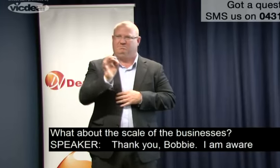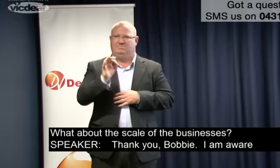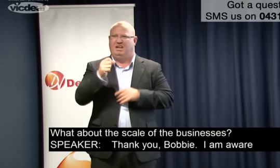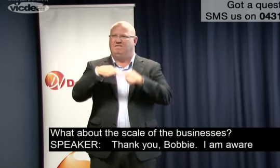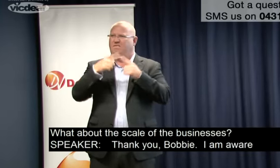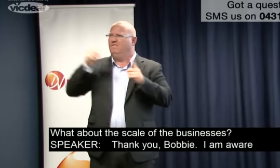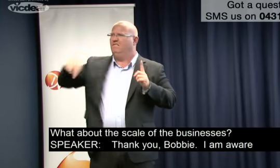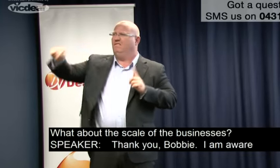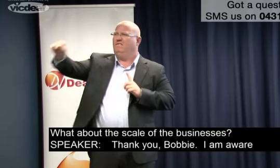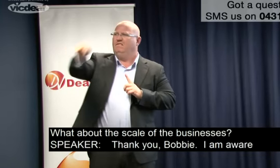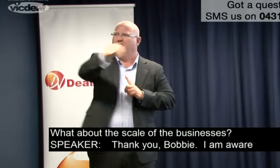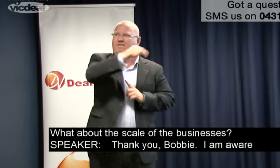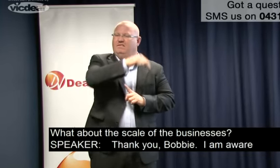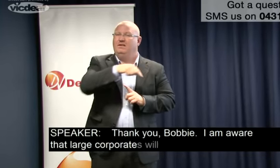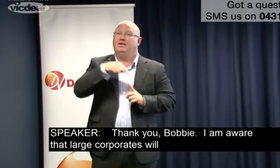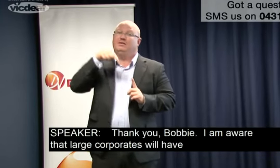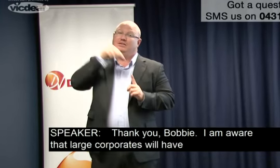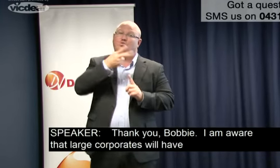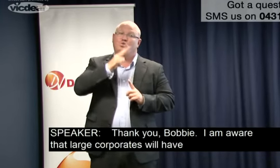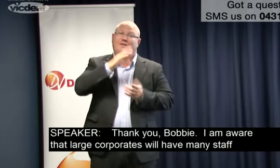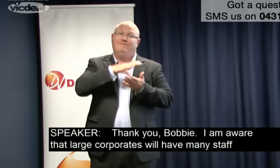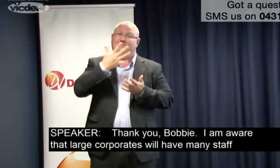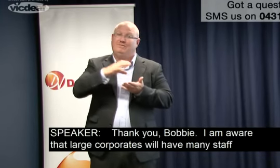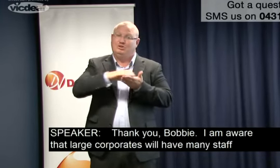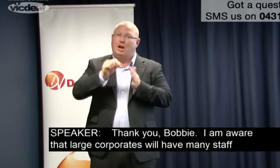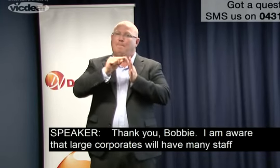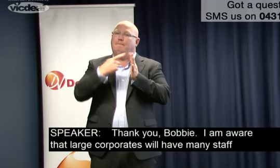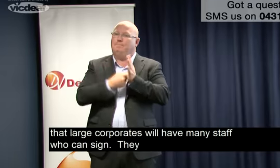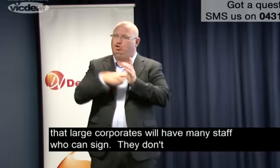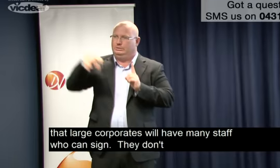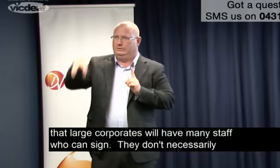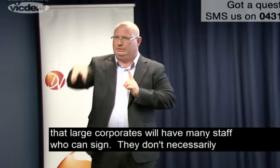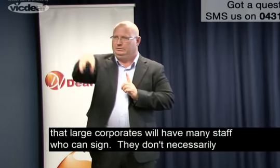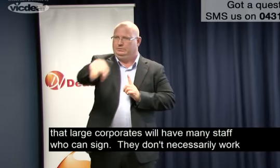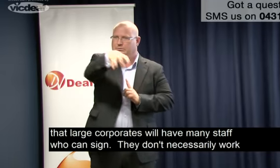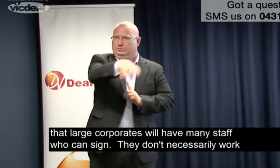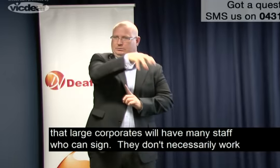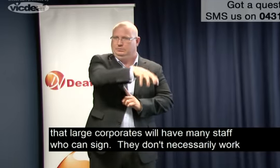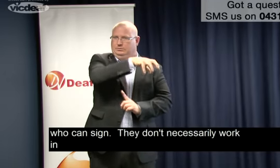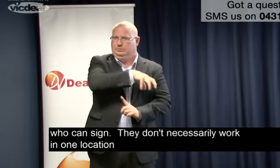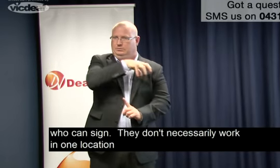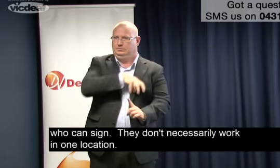don't necessarily work in one location. They're scattered throughout various locations. And the $250 is